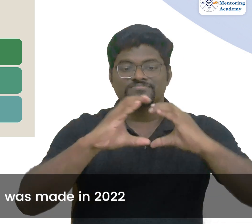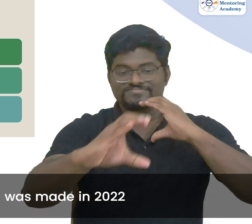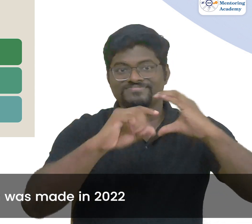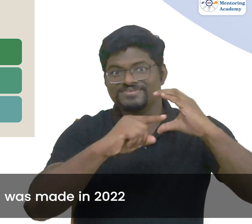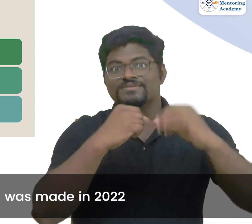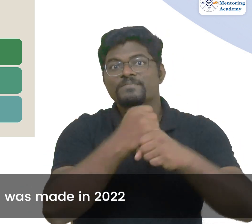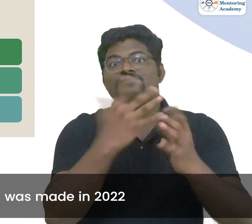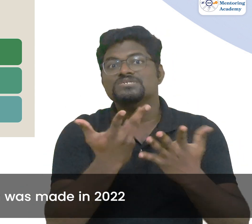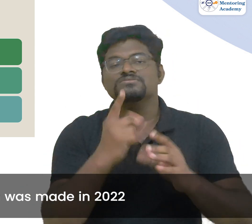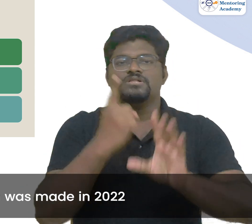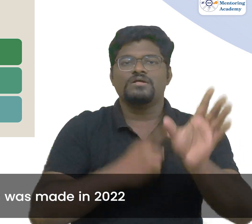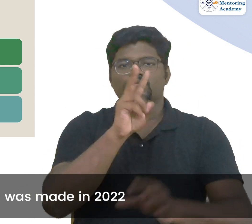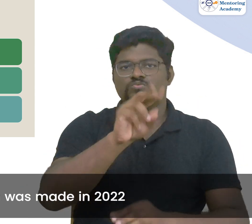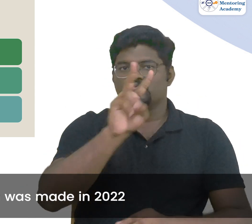in 2022.